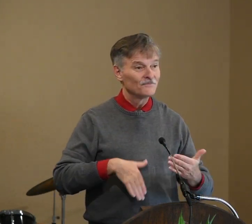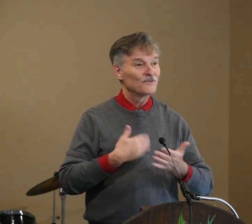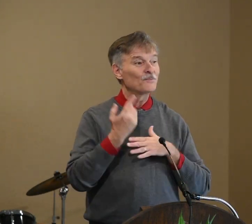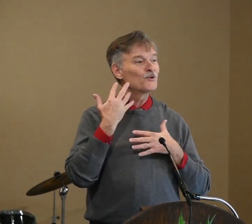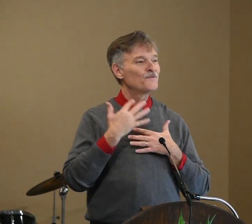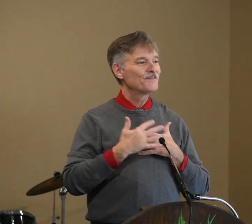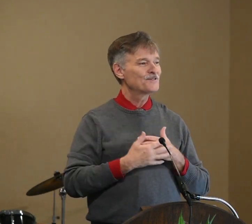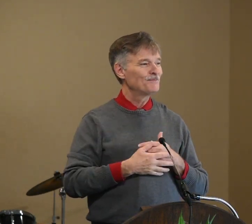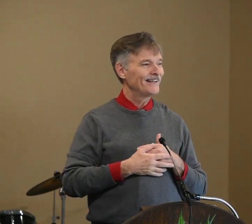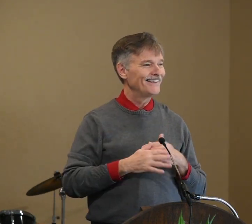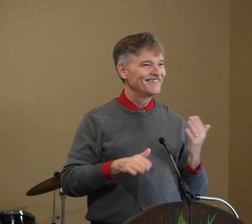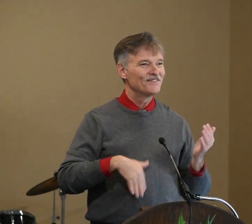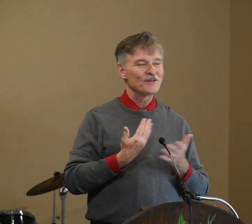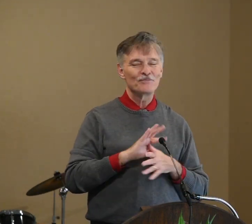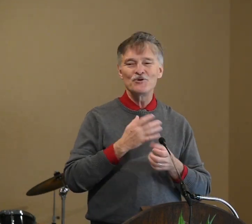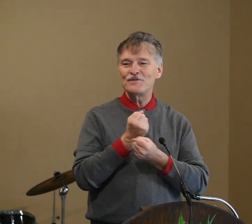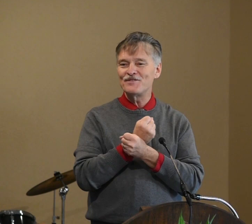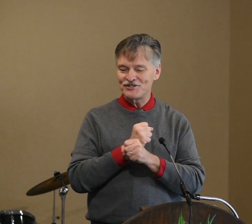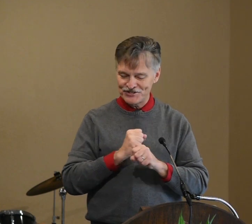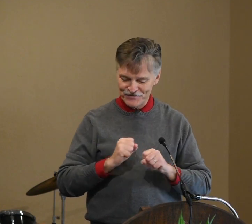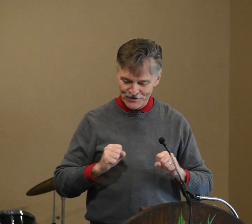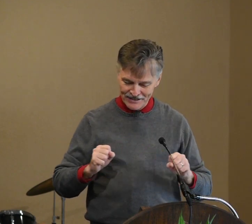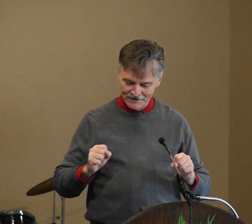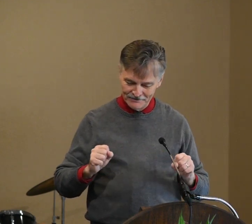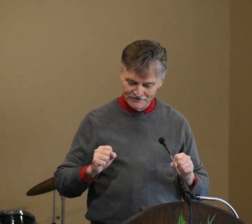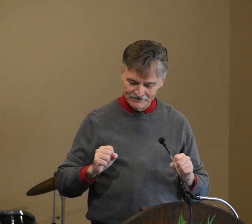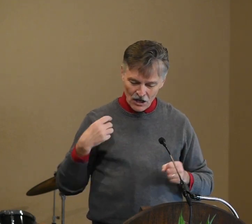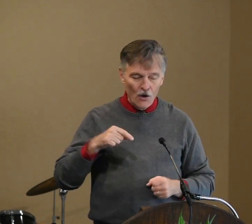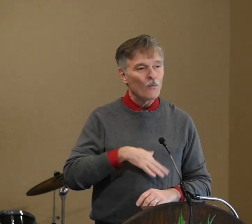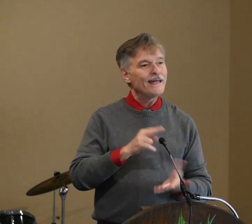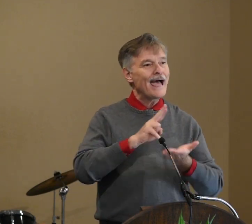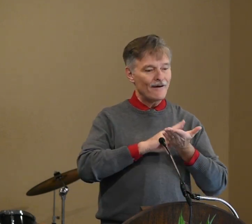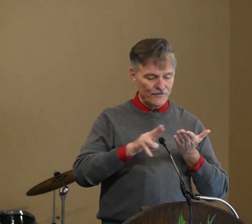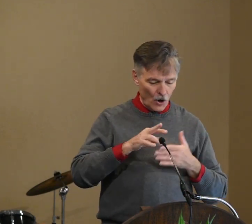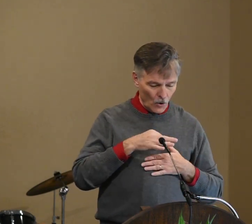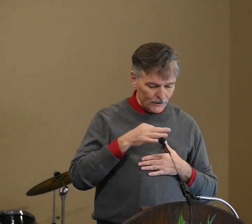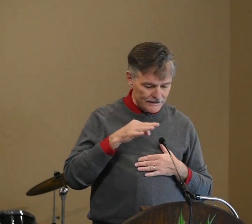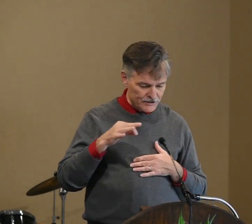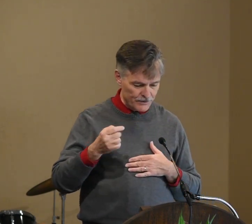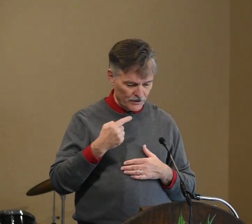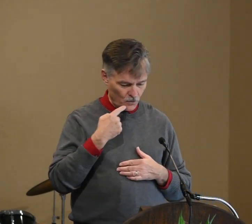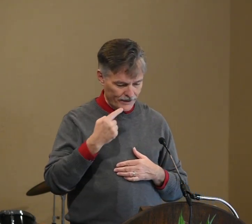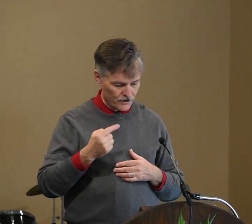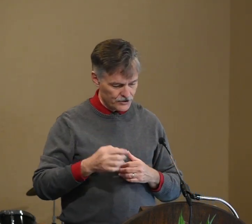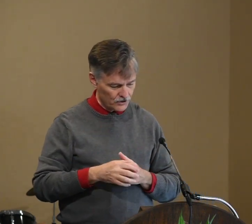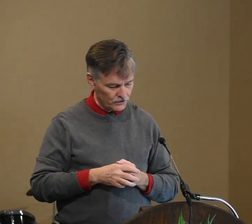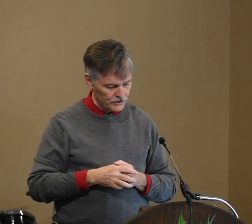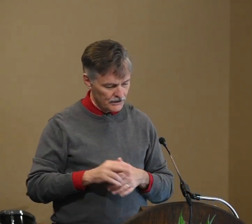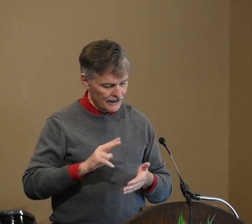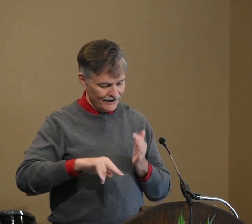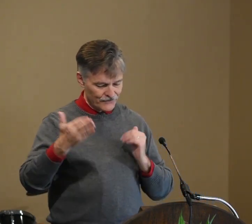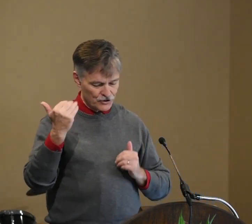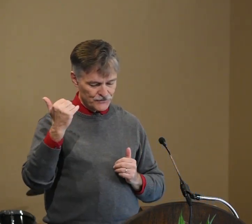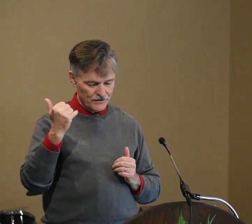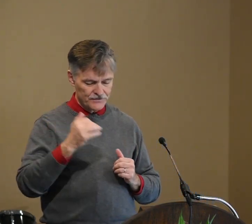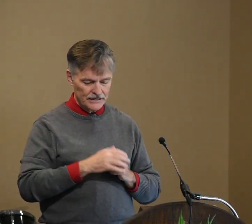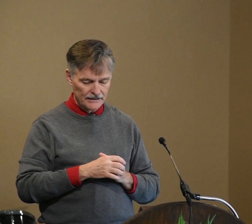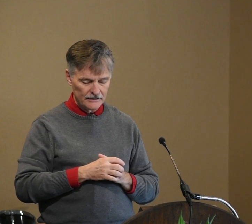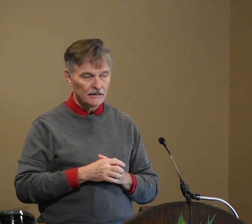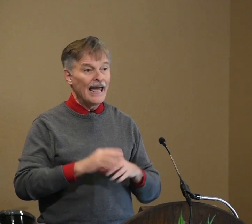The proof of this blood, the proof of this freedom. We have the Holy Spirit, we are told in verse 15,